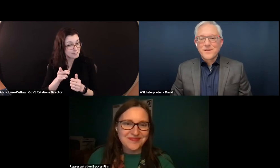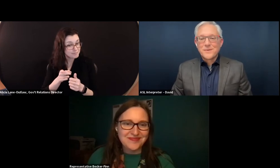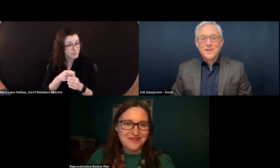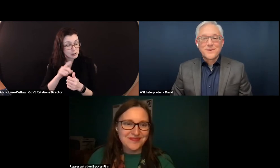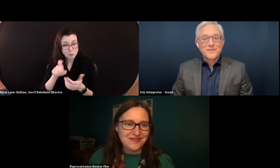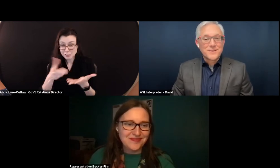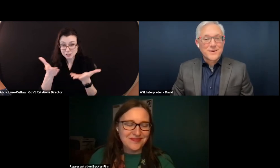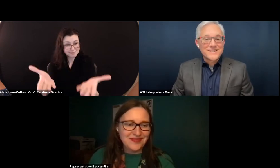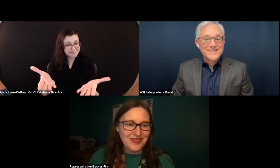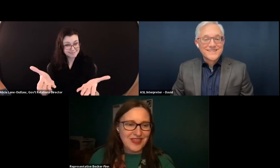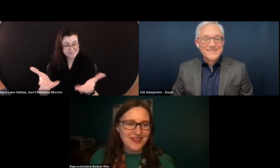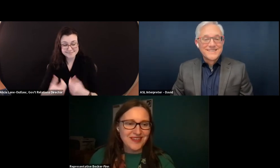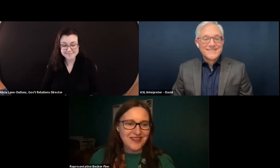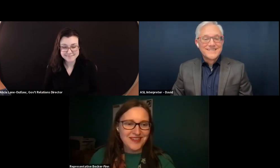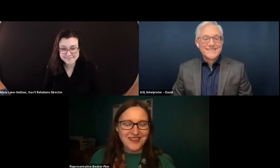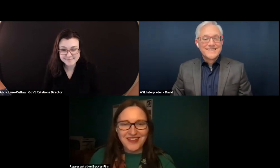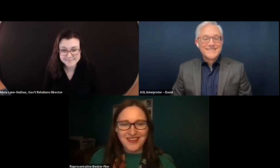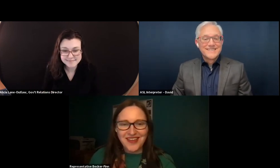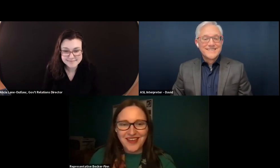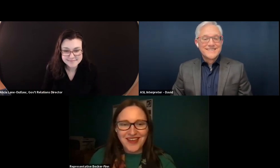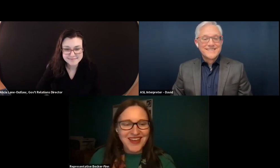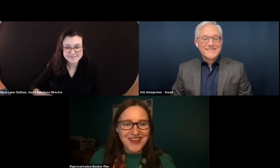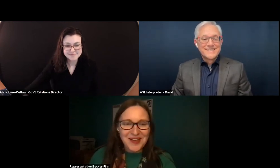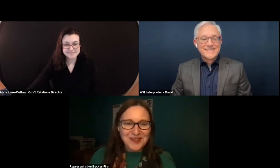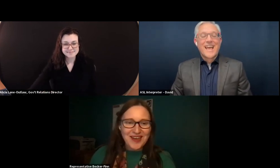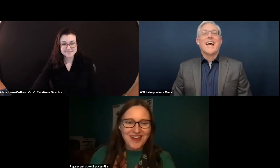Welcome. Are you ready for your first question?